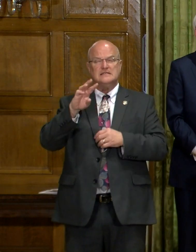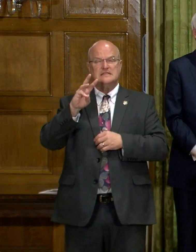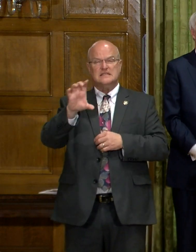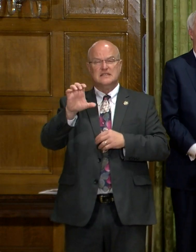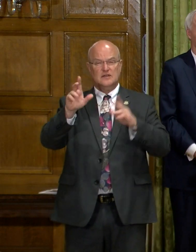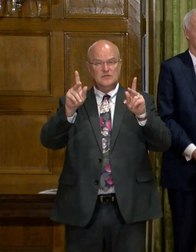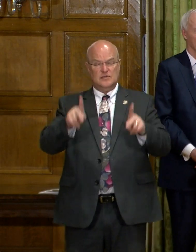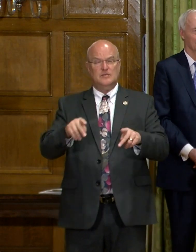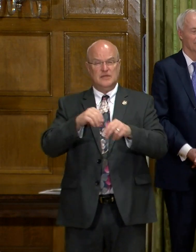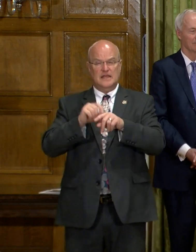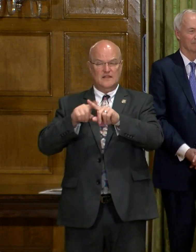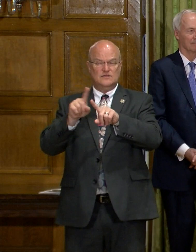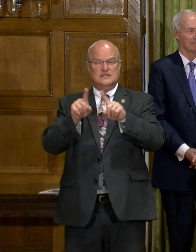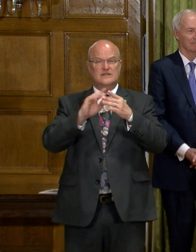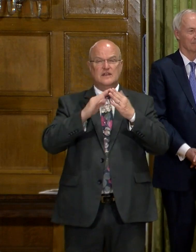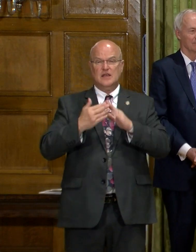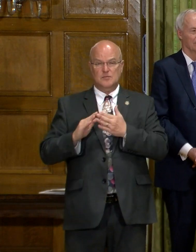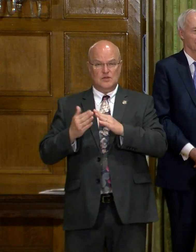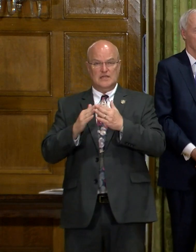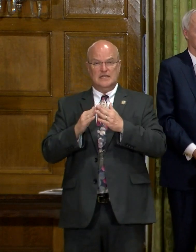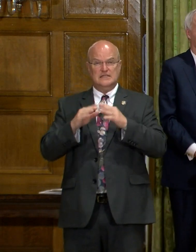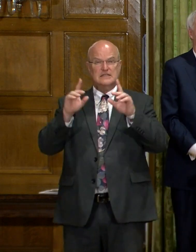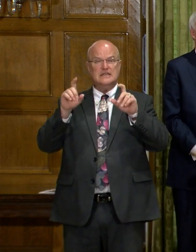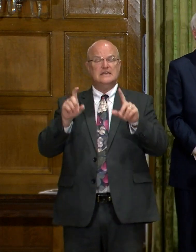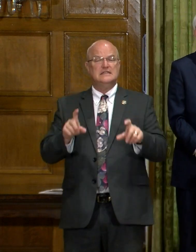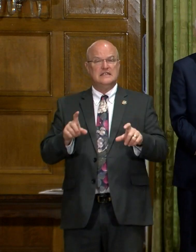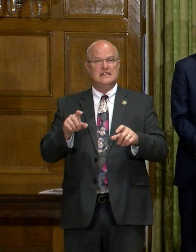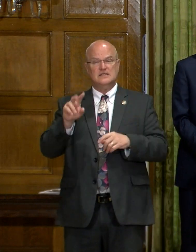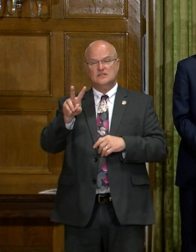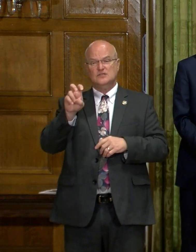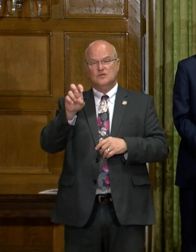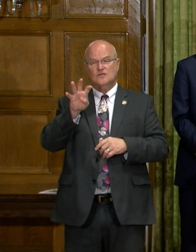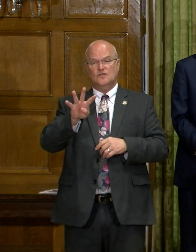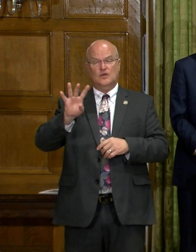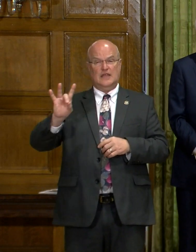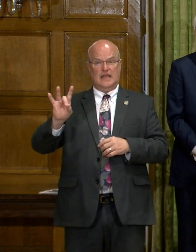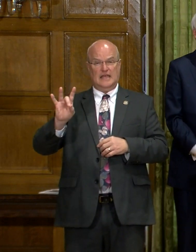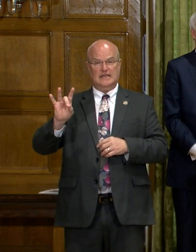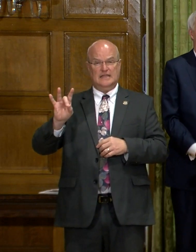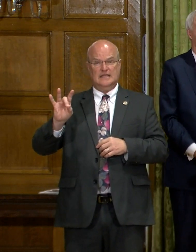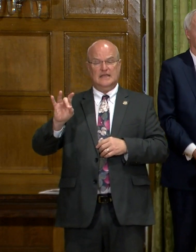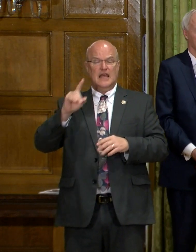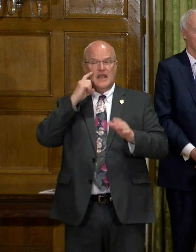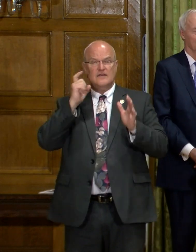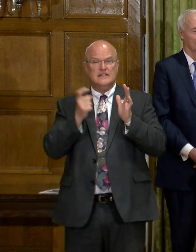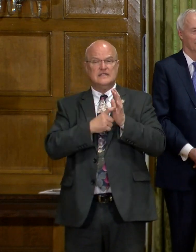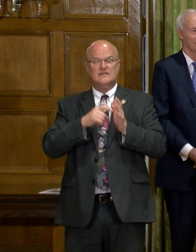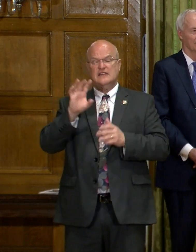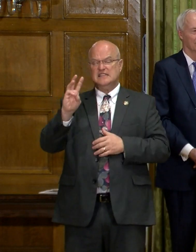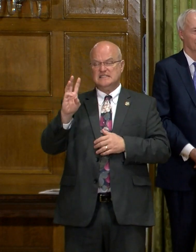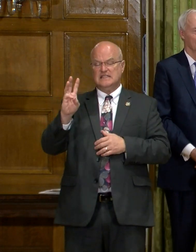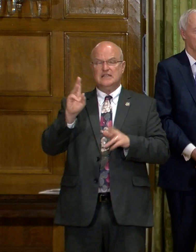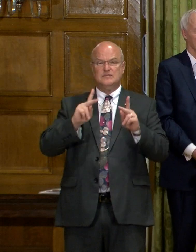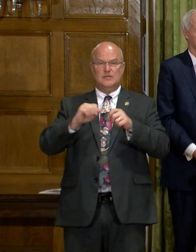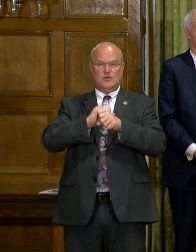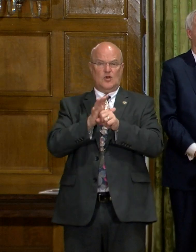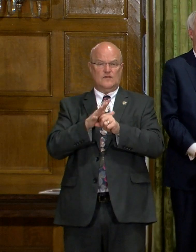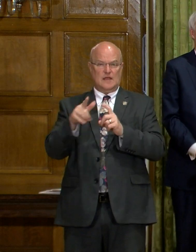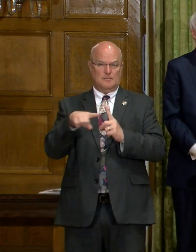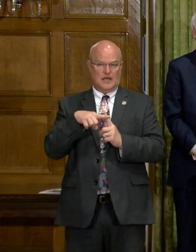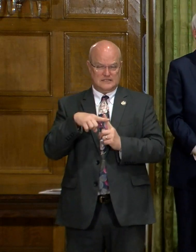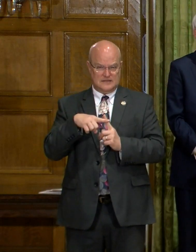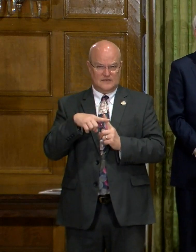600 individuals in those communities, tested 248, and have identified 6 people who are